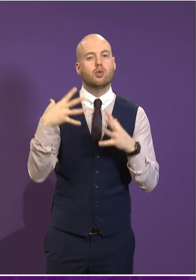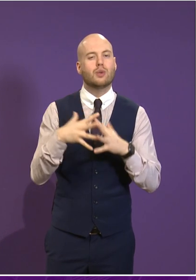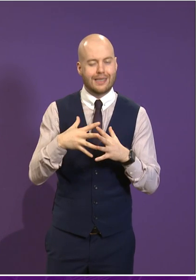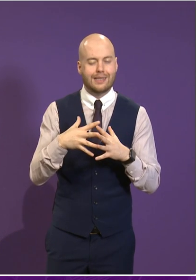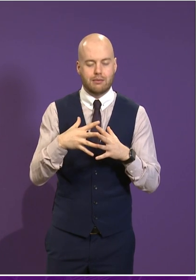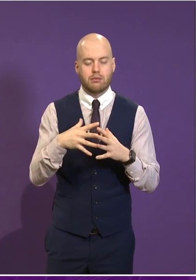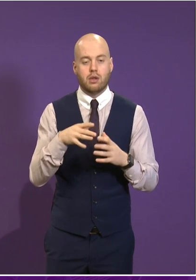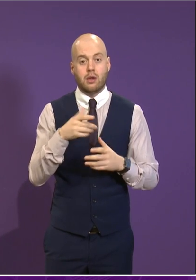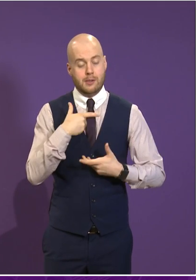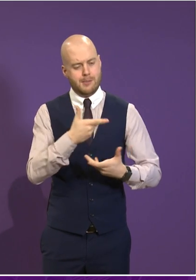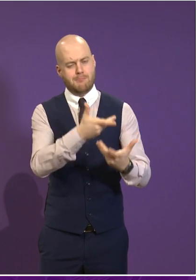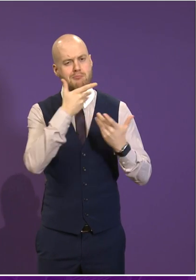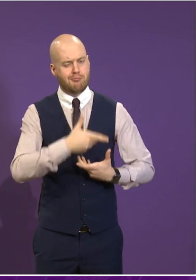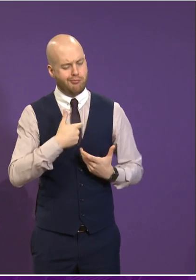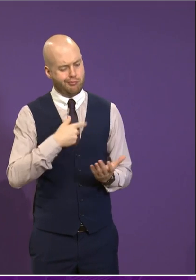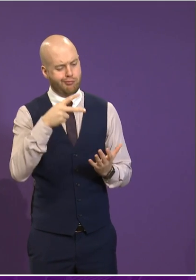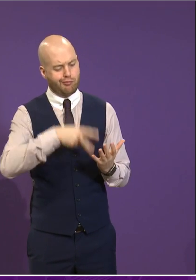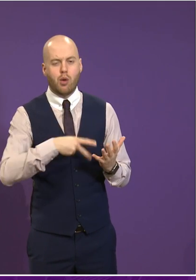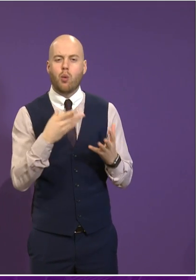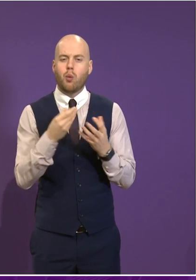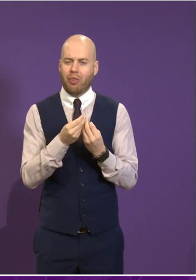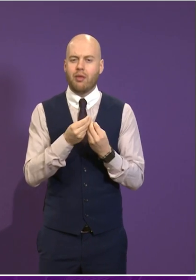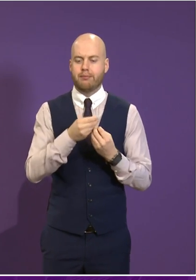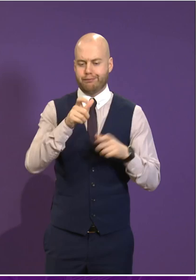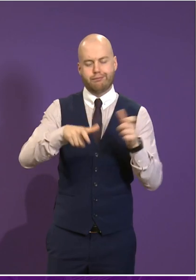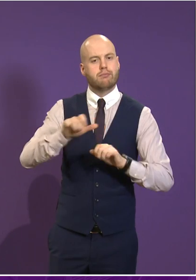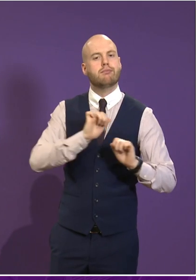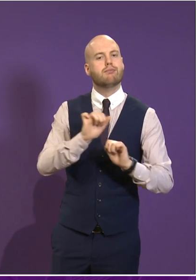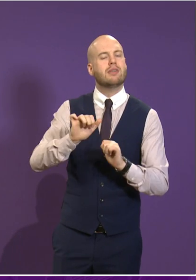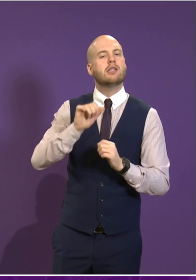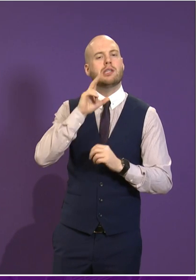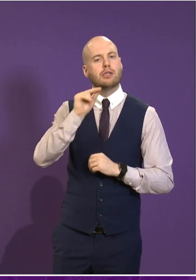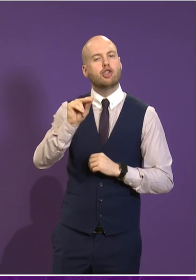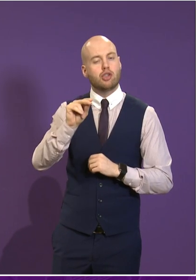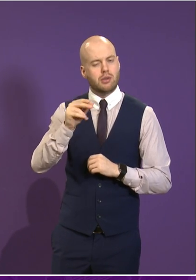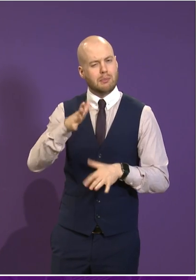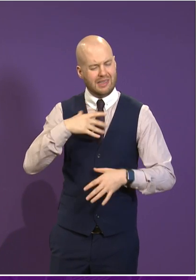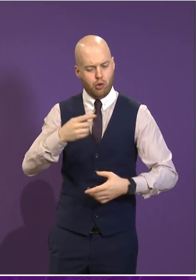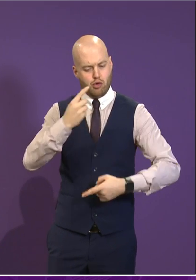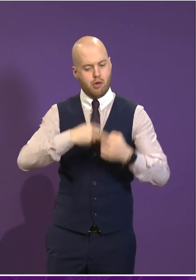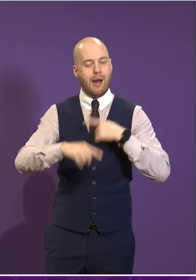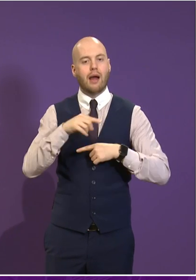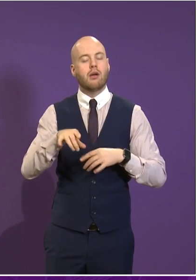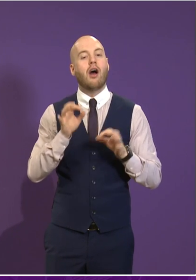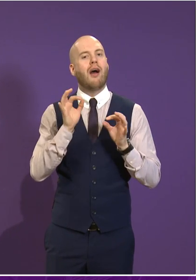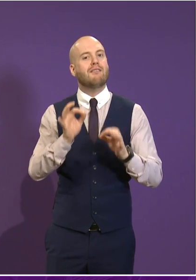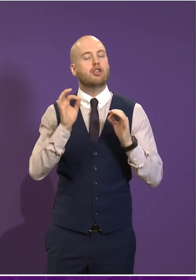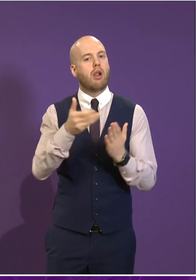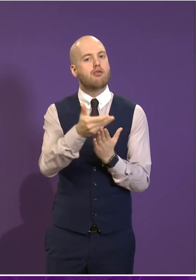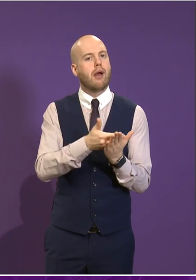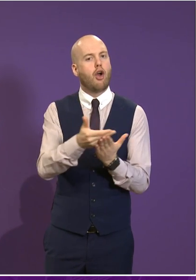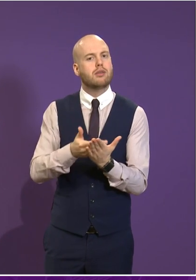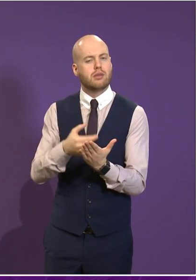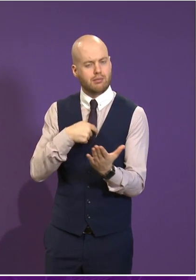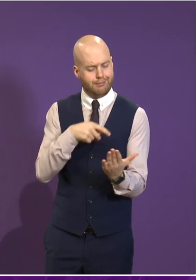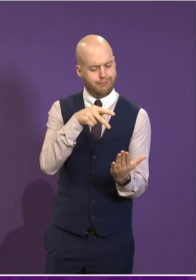highly commended to me, along with Mr. Balfour's speech. So I went back to the official record and read both speeches. And